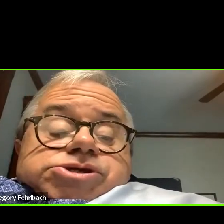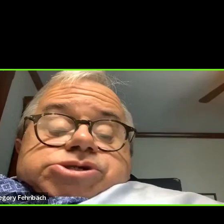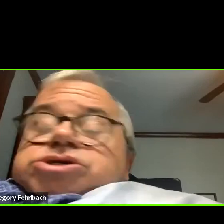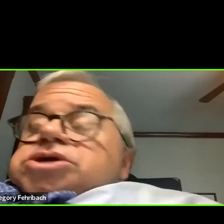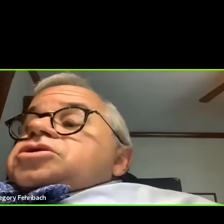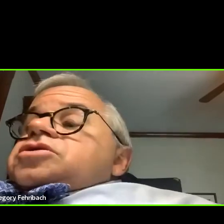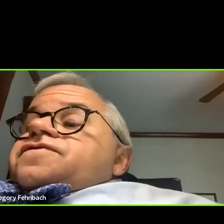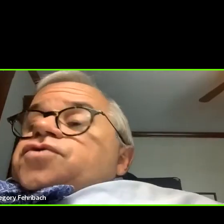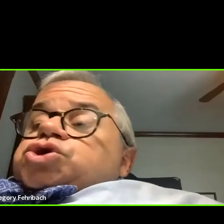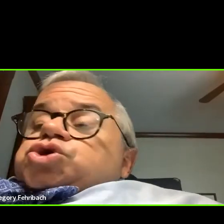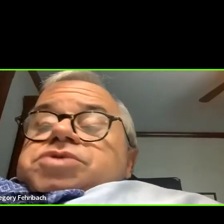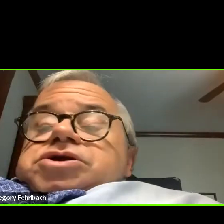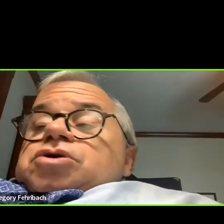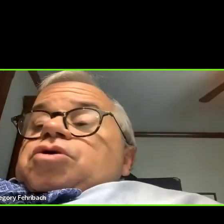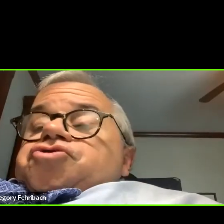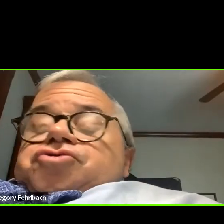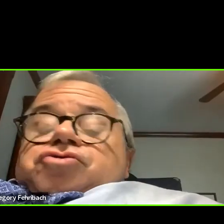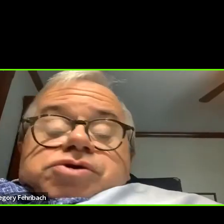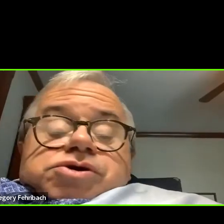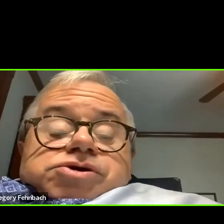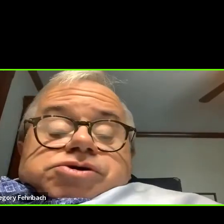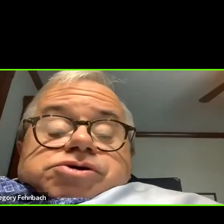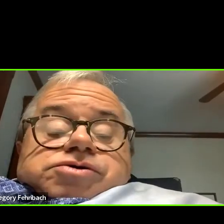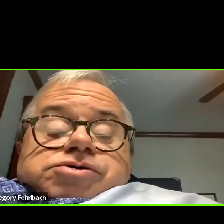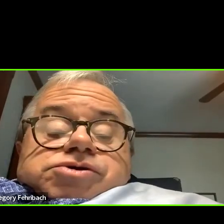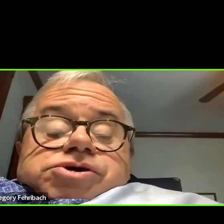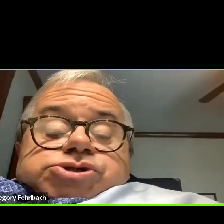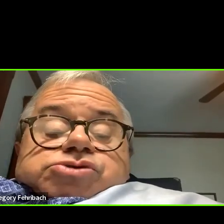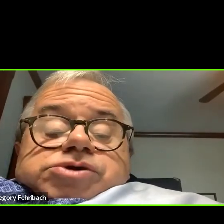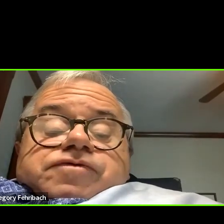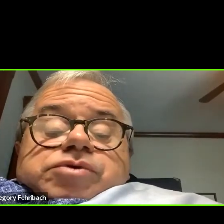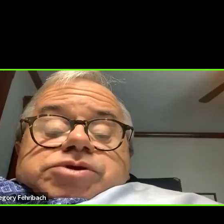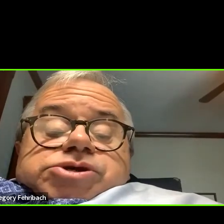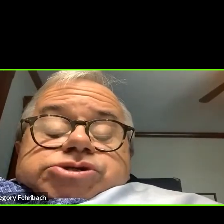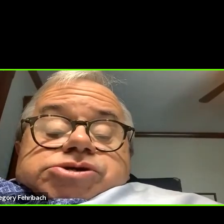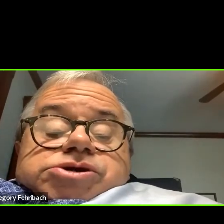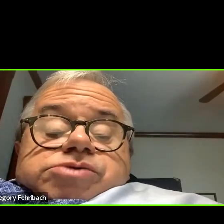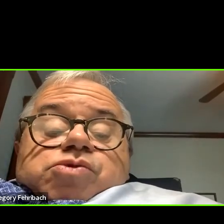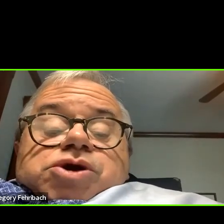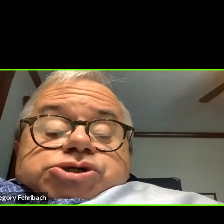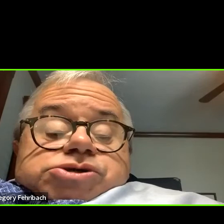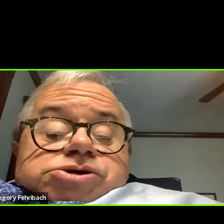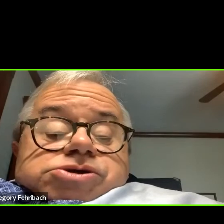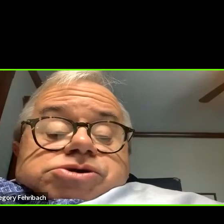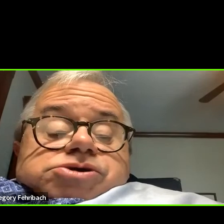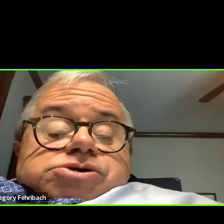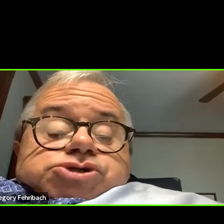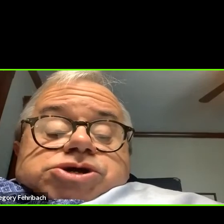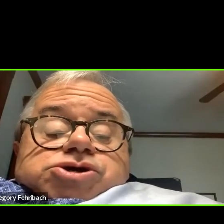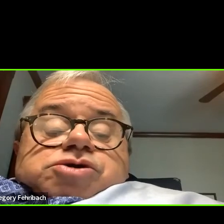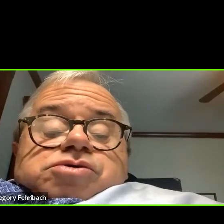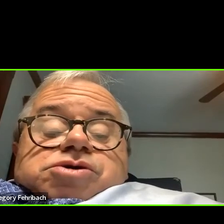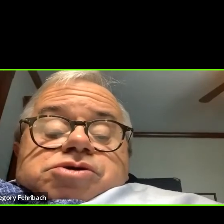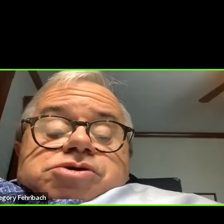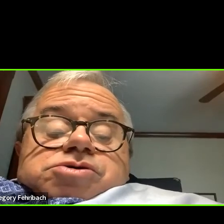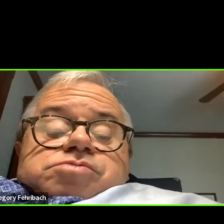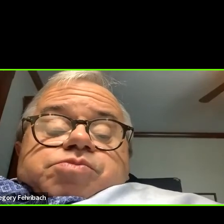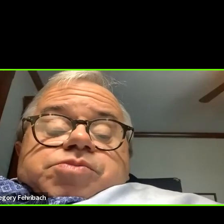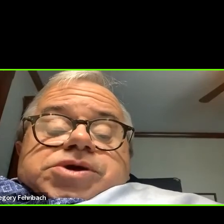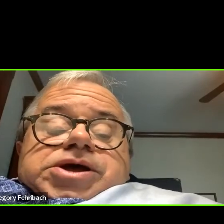2024. And this is a virtual meeting also. So everyone listening and watching, check